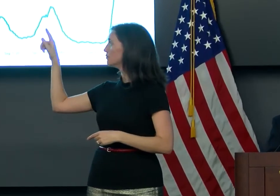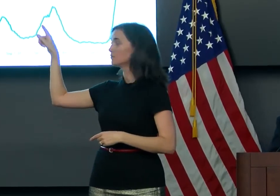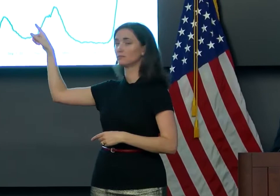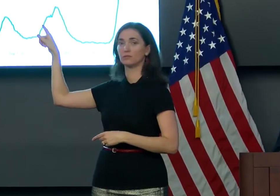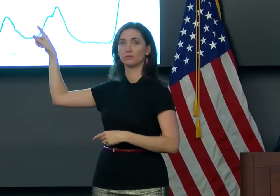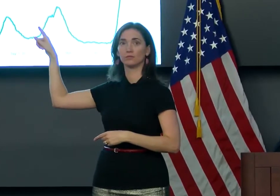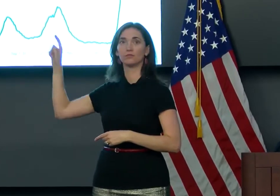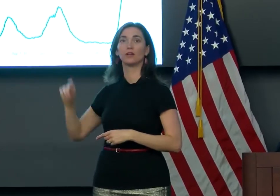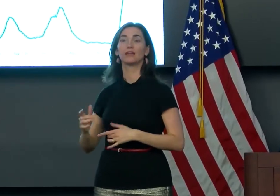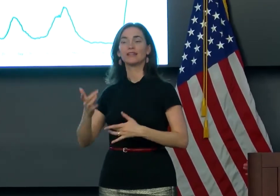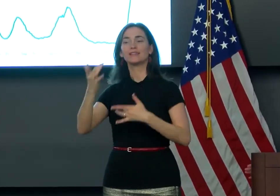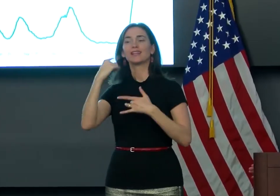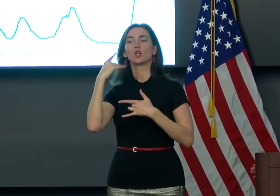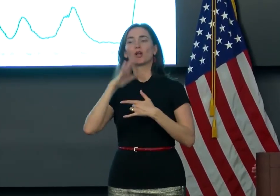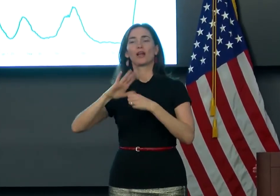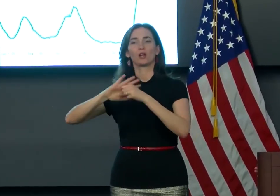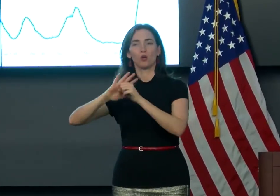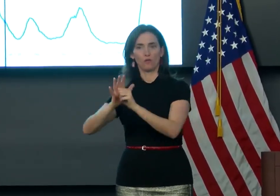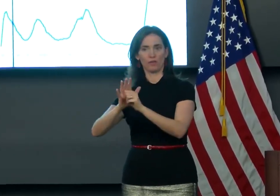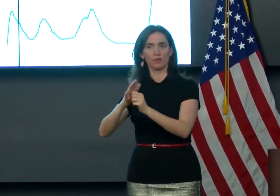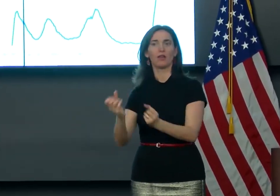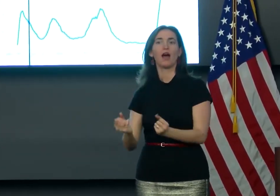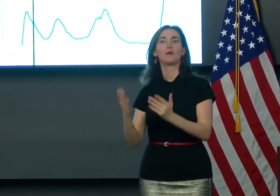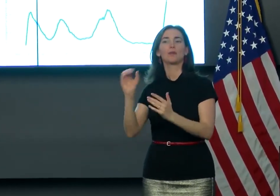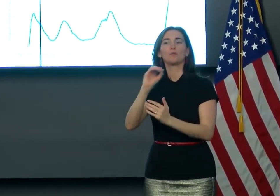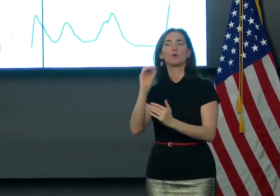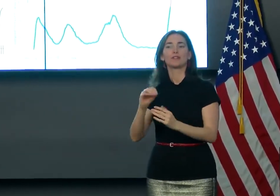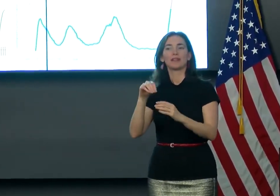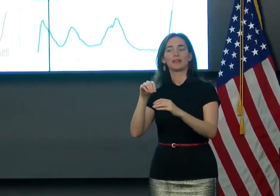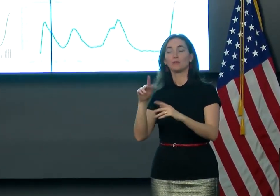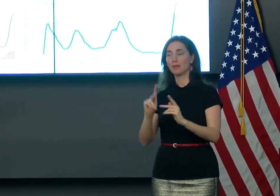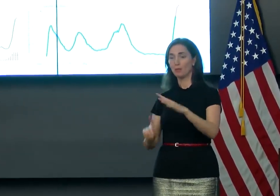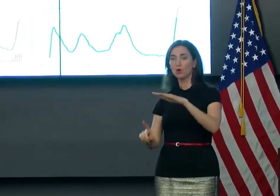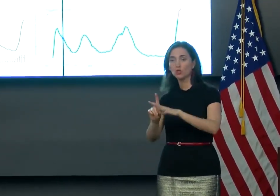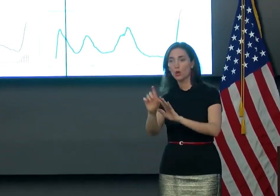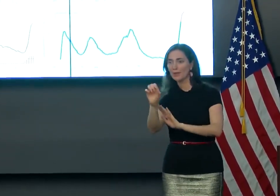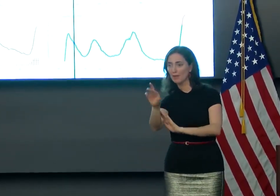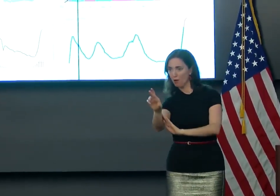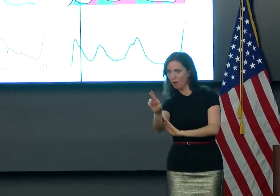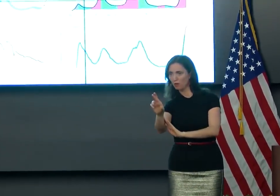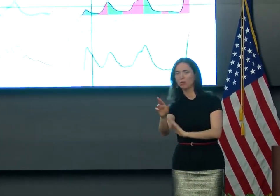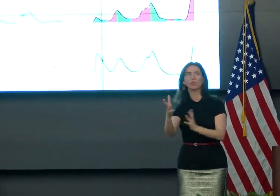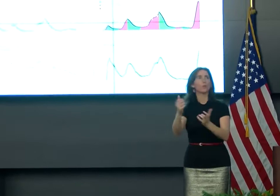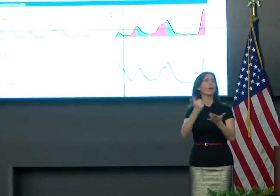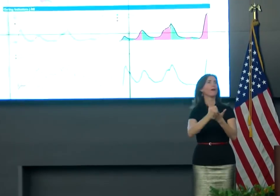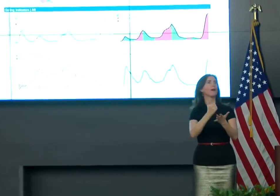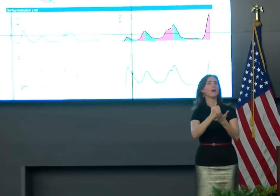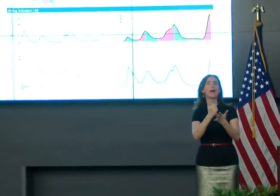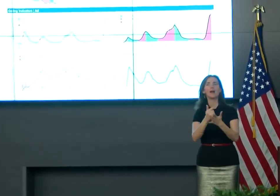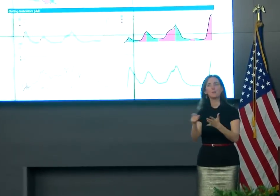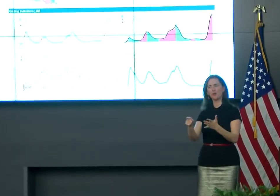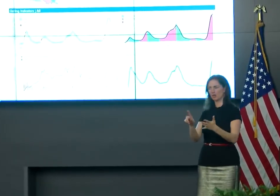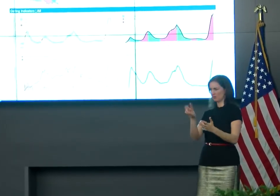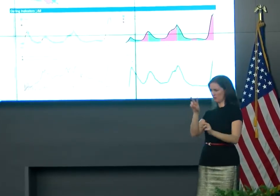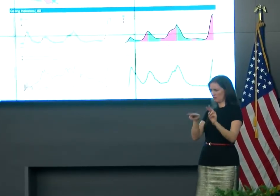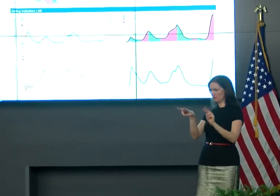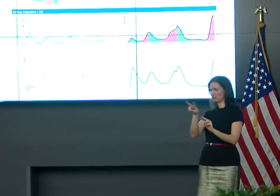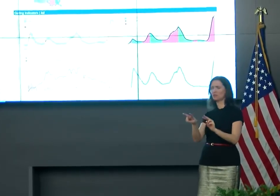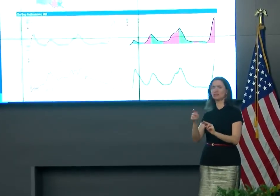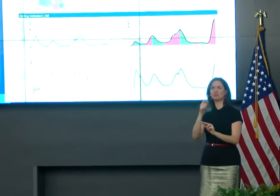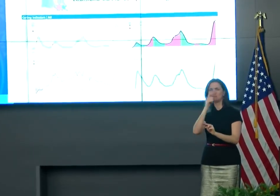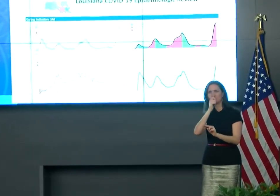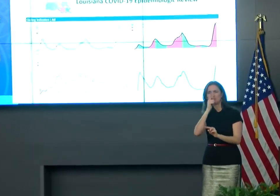see COVID-like illness. This is the percent of ER visits attributable to people seeking care for symptoms suggestive